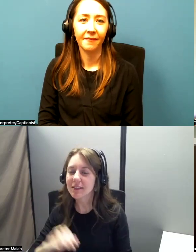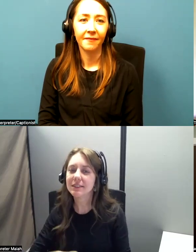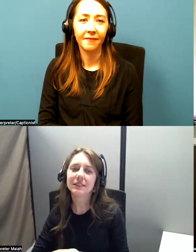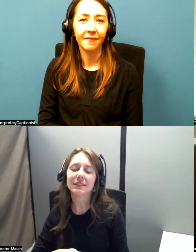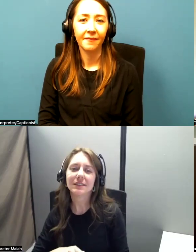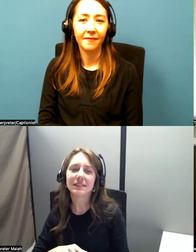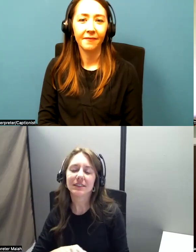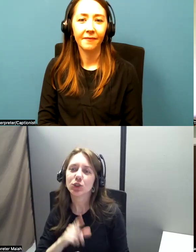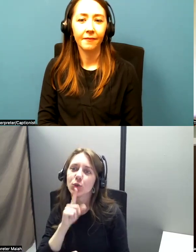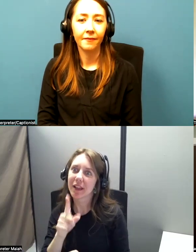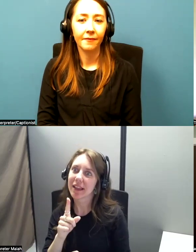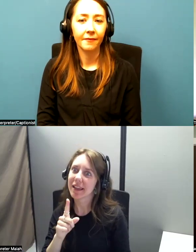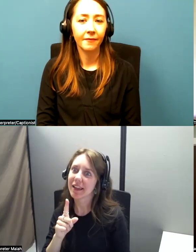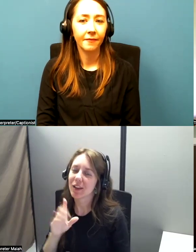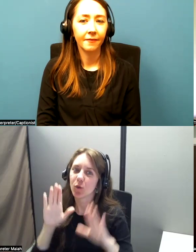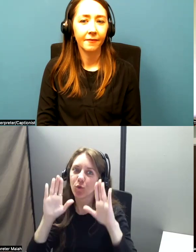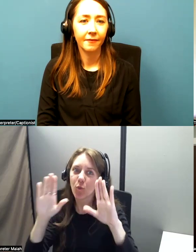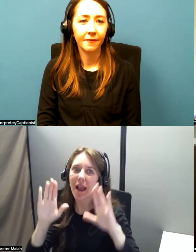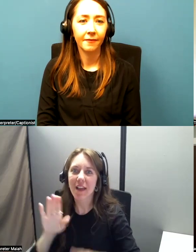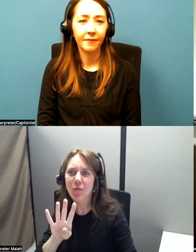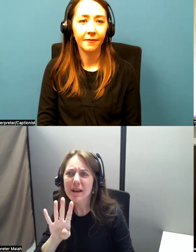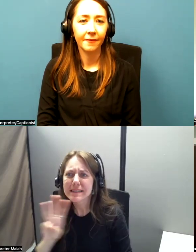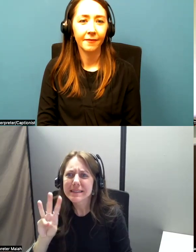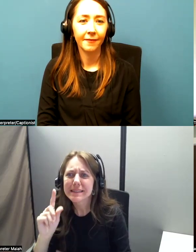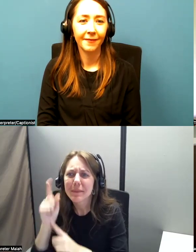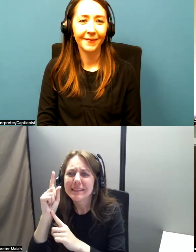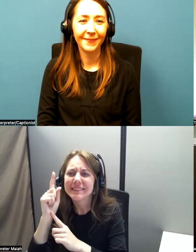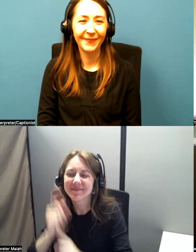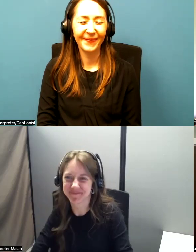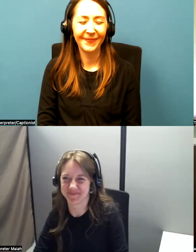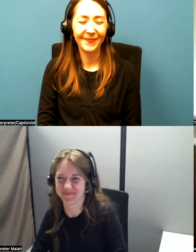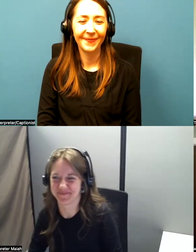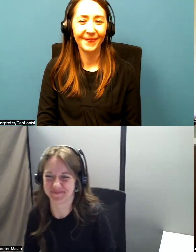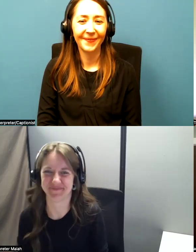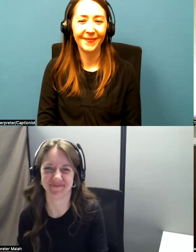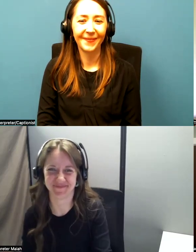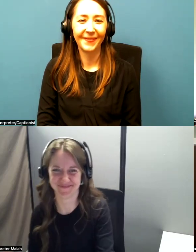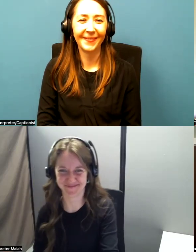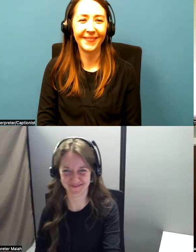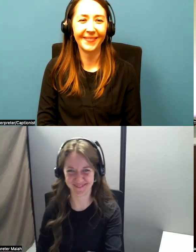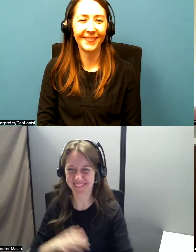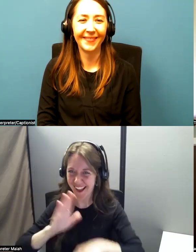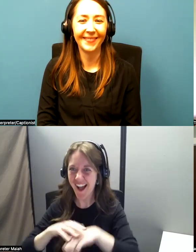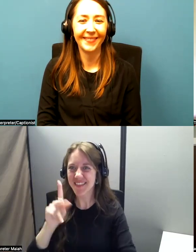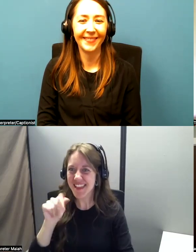a really great 46 minutes. Yeah, the Cat Jack.